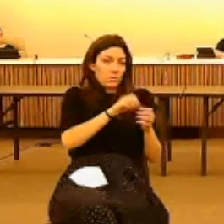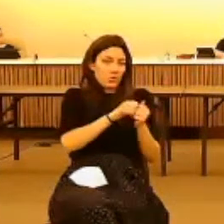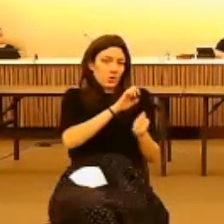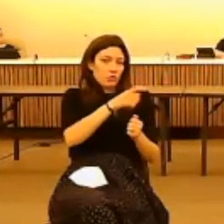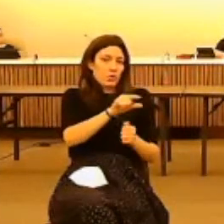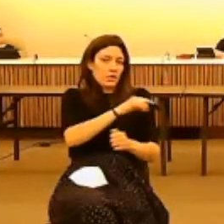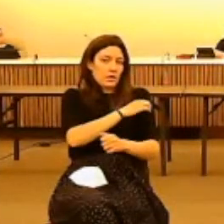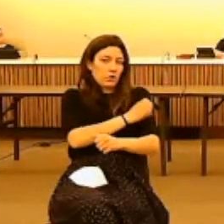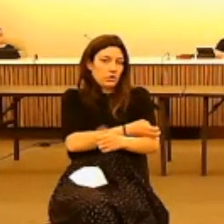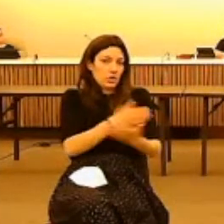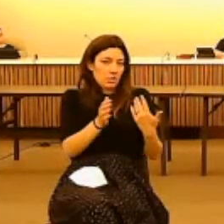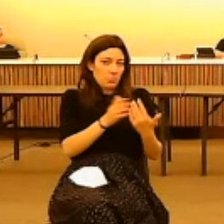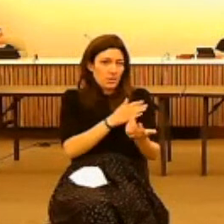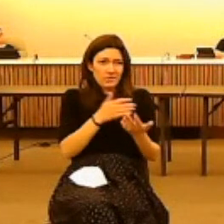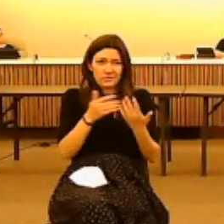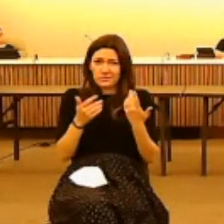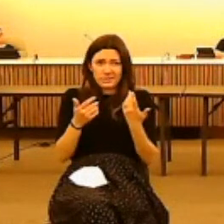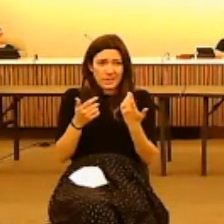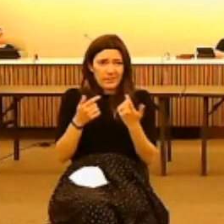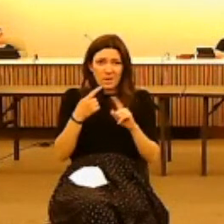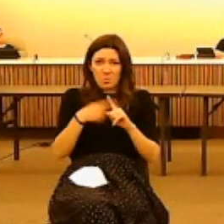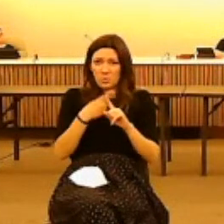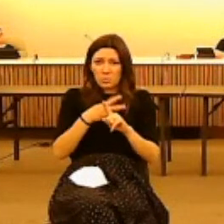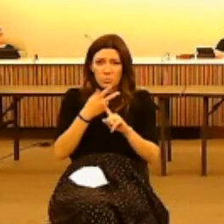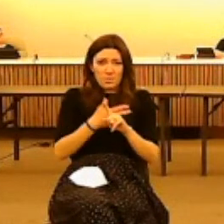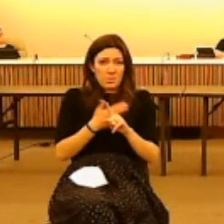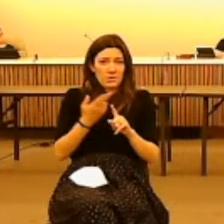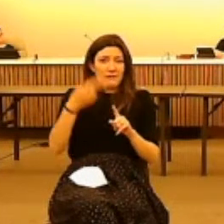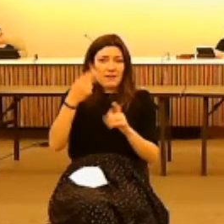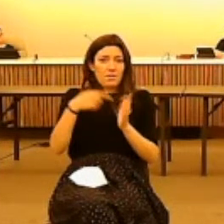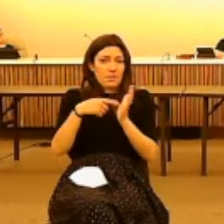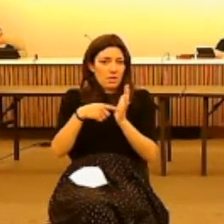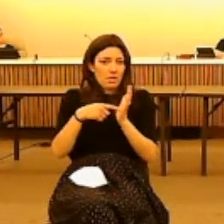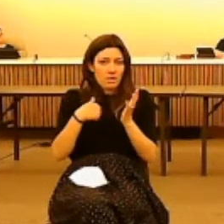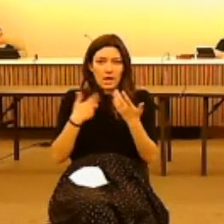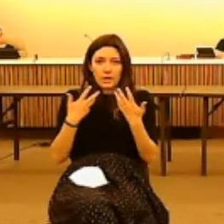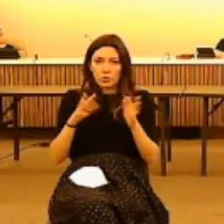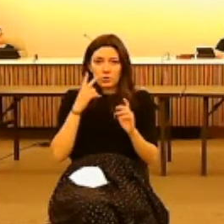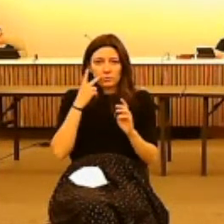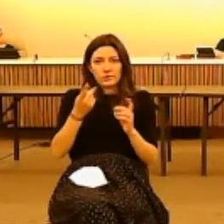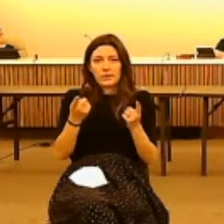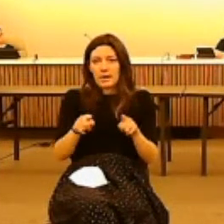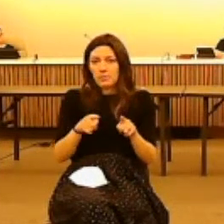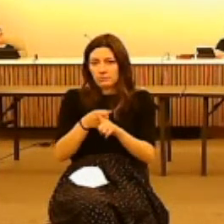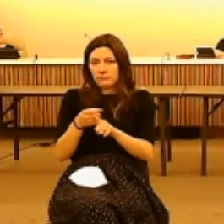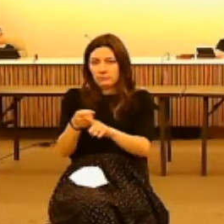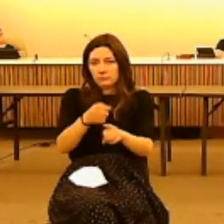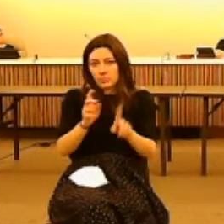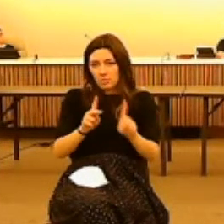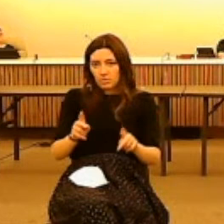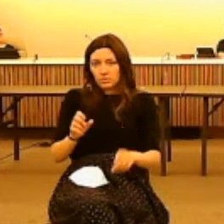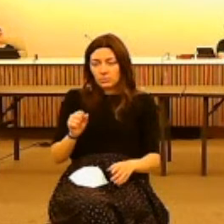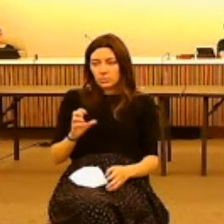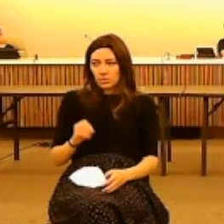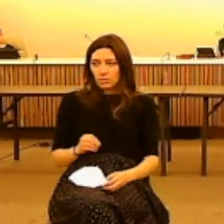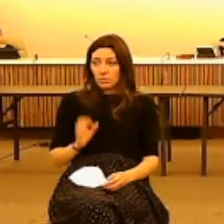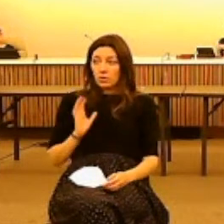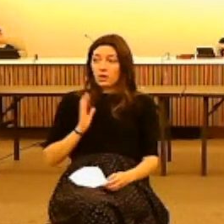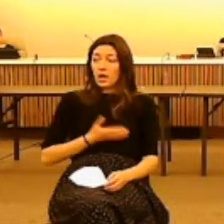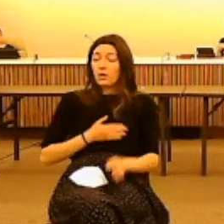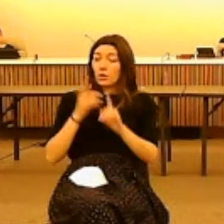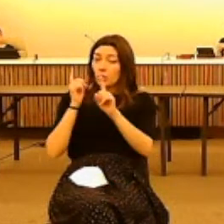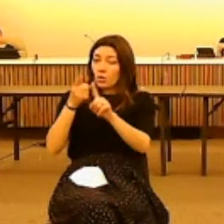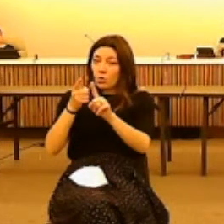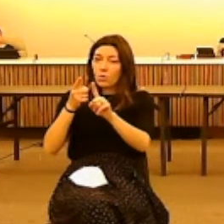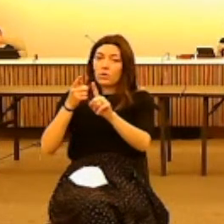just a couple months of a higher bill is not something I'd want to see happen to our residents. So our goal is to get